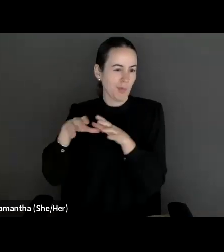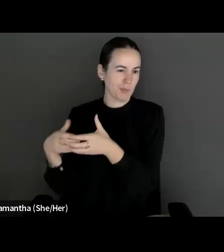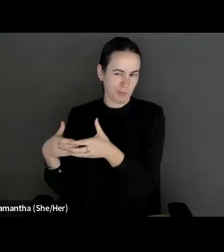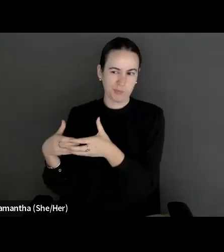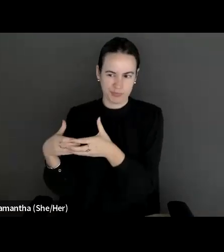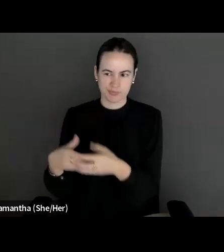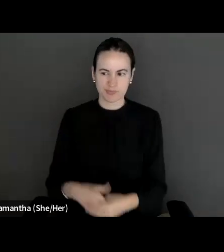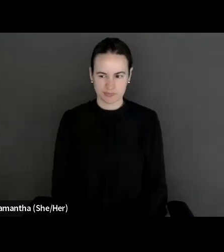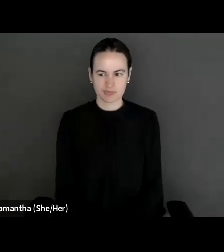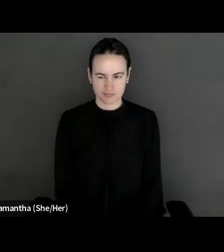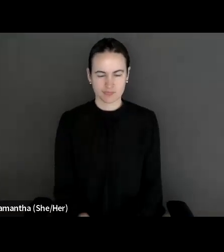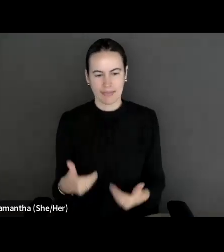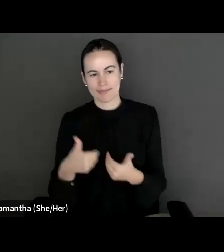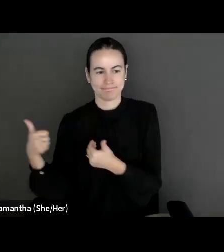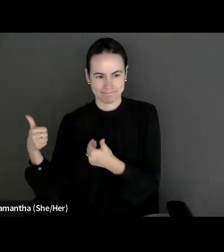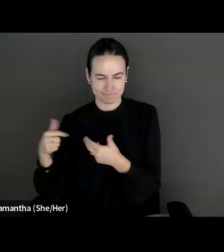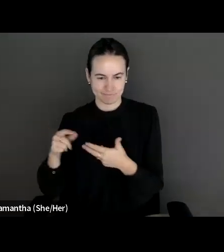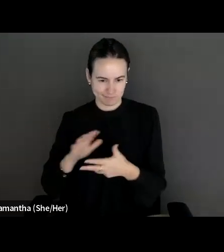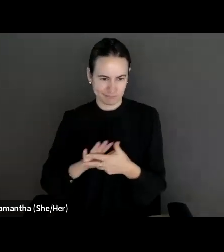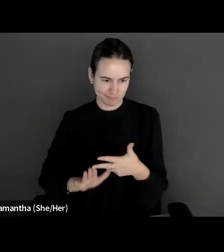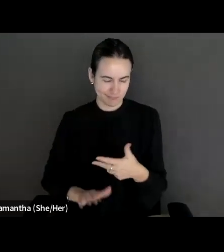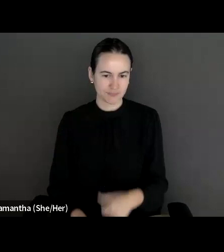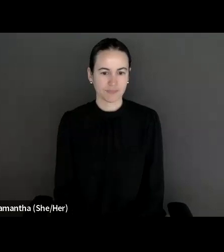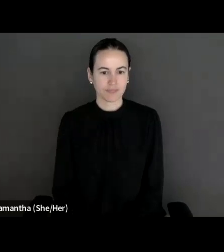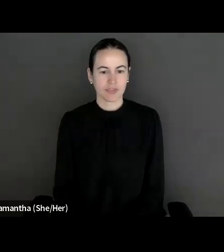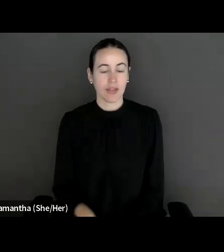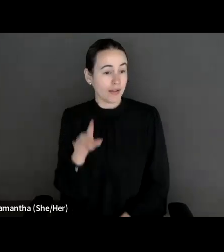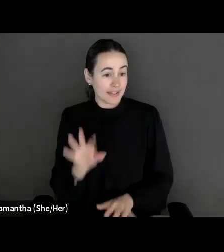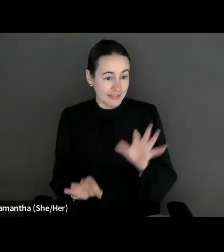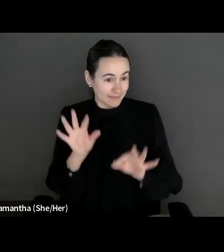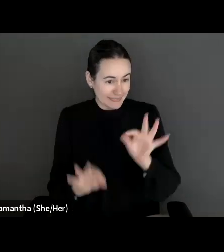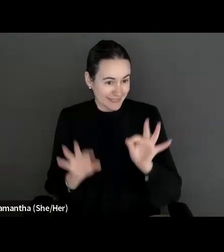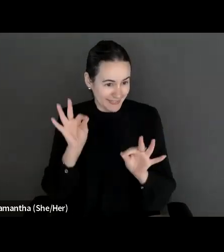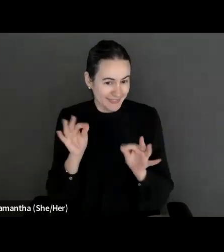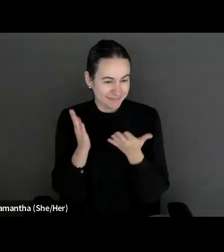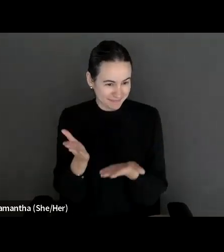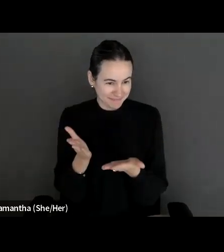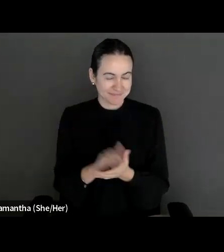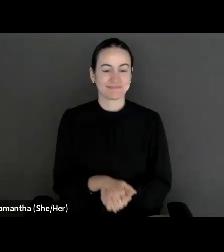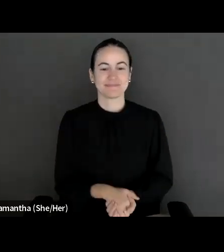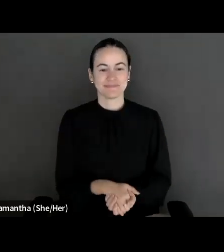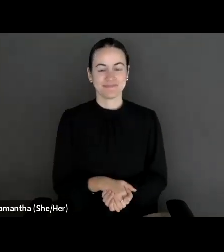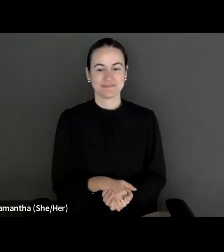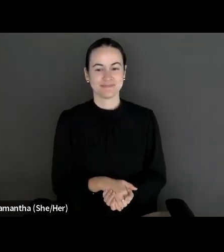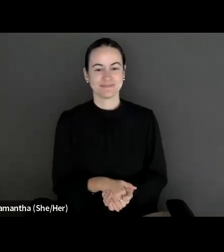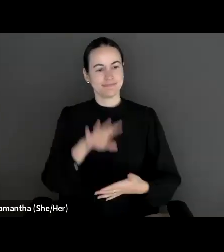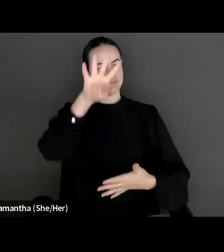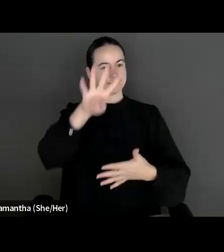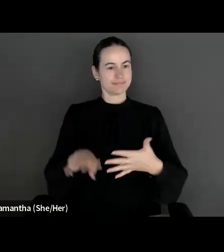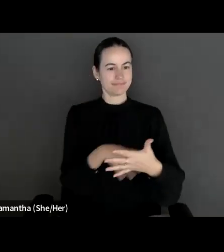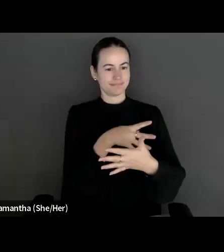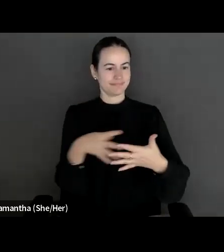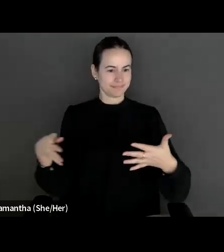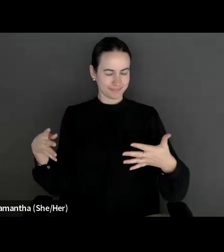So let me get onto the results. So this table shows how many,